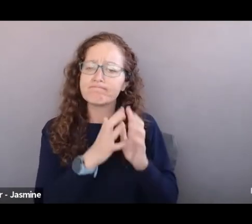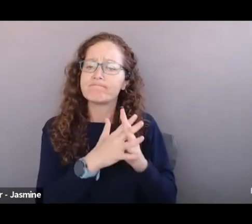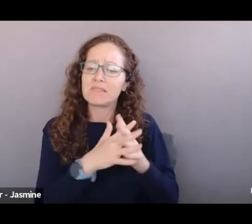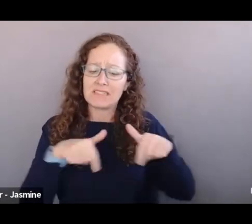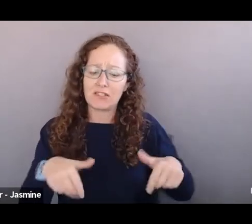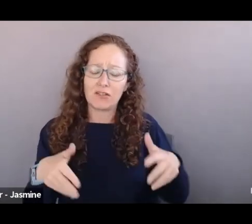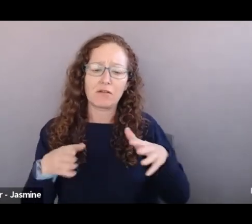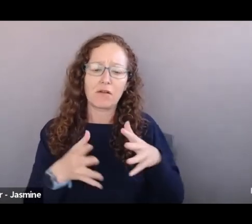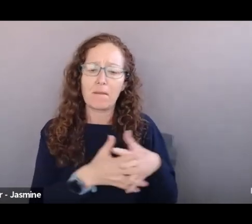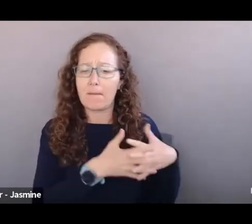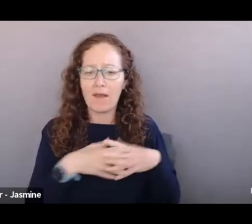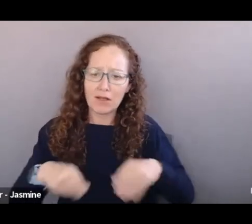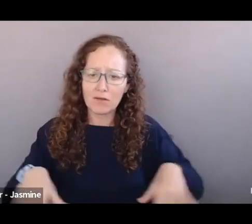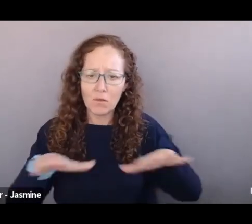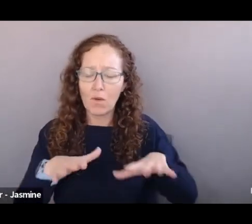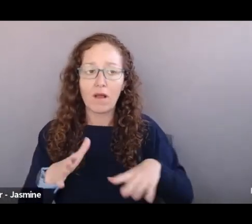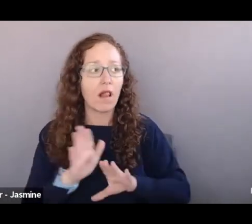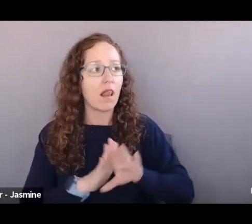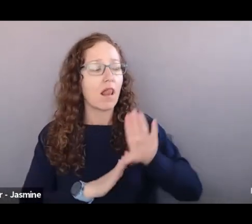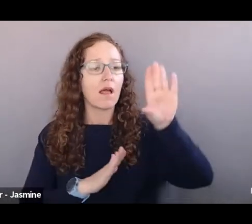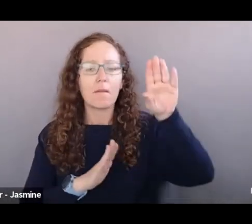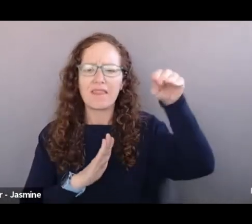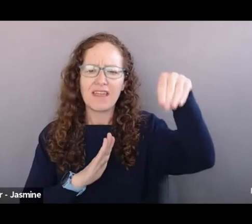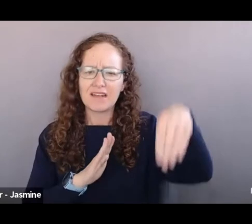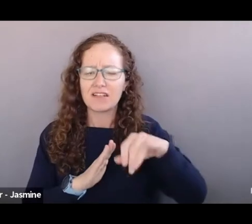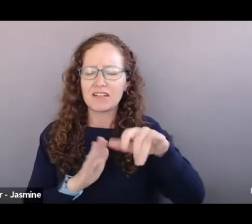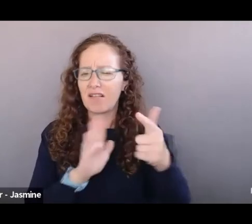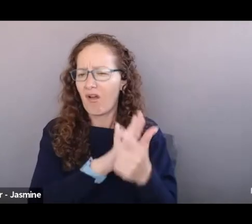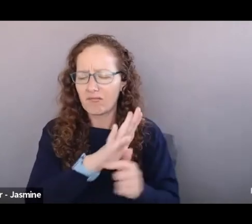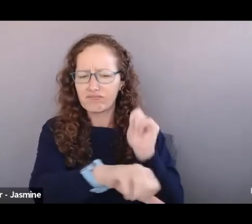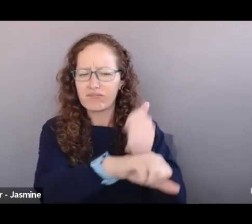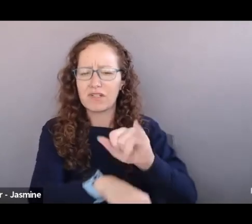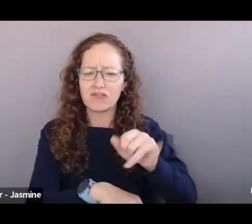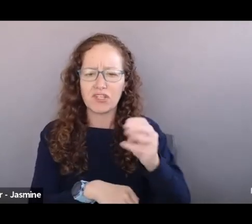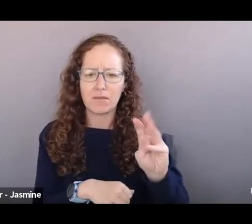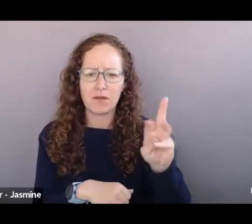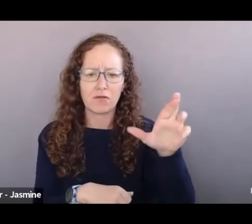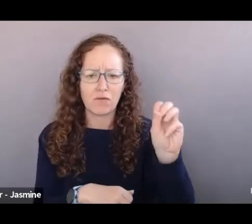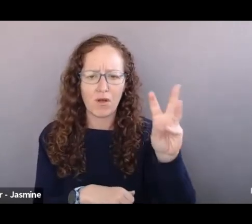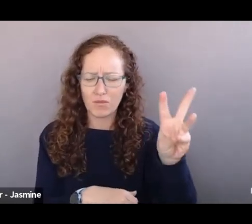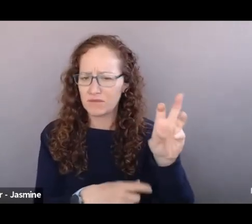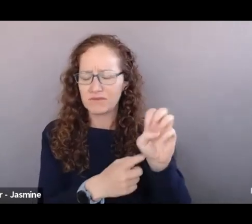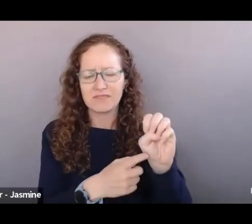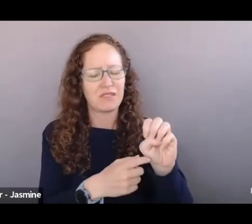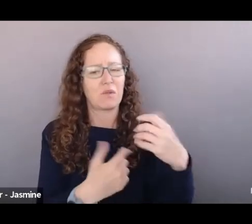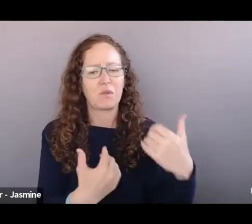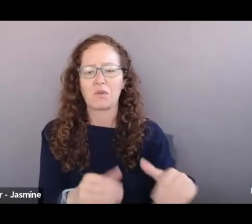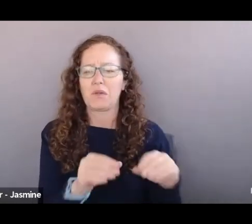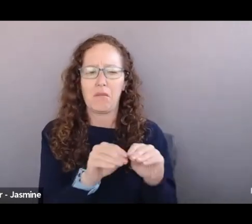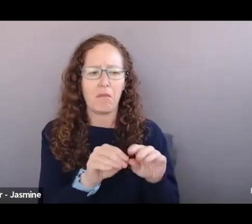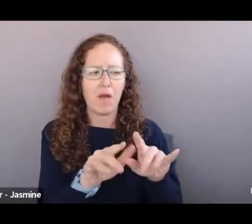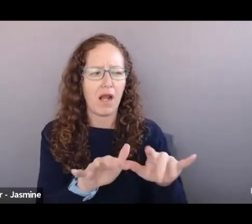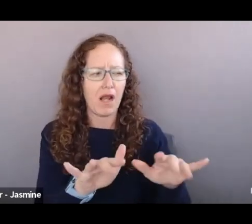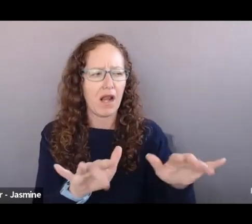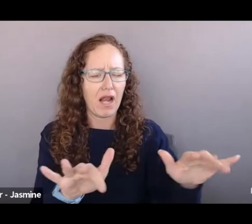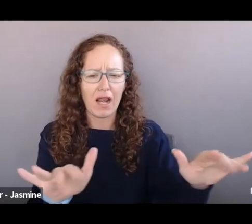Jim Crow produced a strange fruit that filled the air with an aroma not soon to be forgotten. This